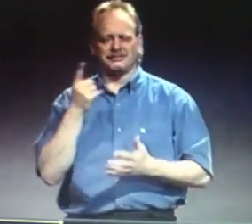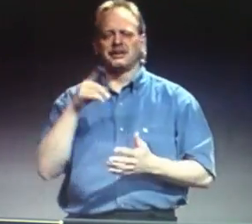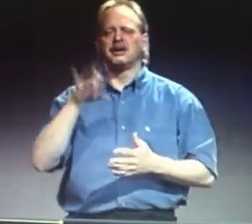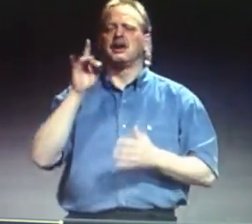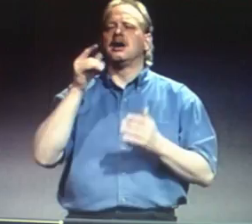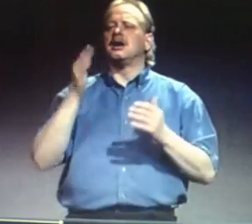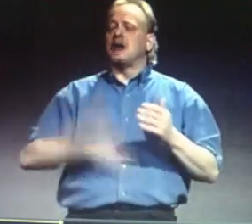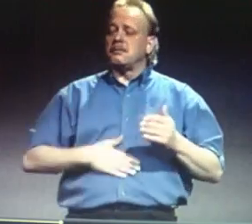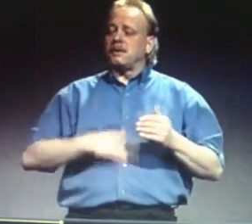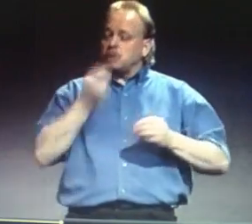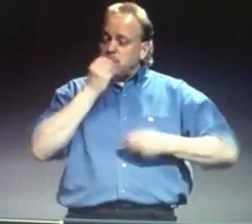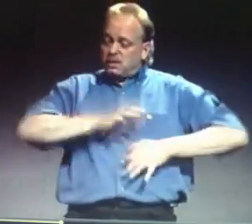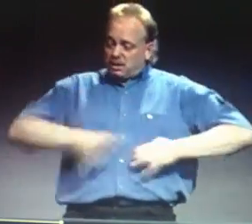that I shouldn't stab them.